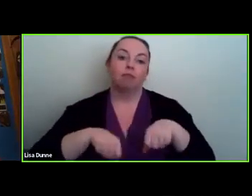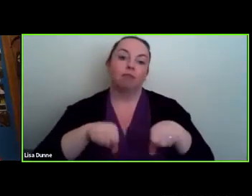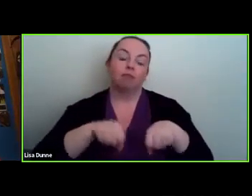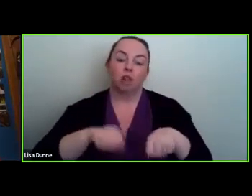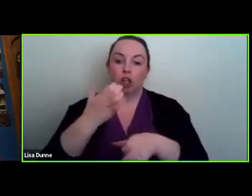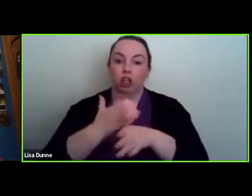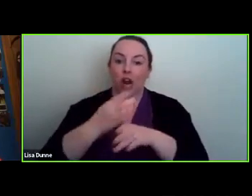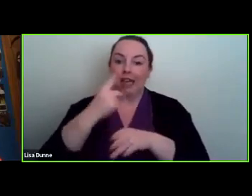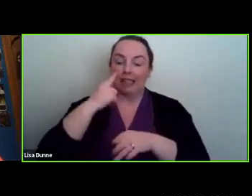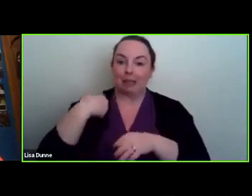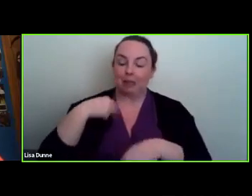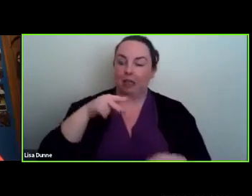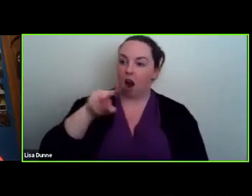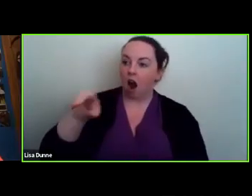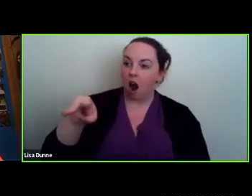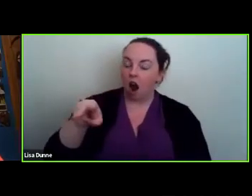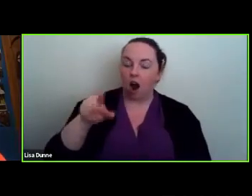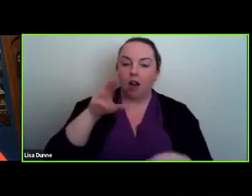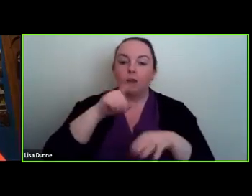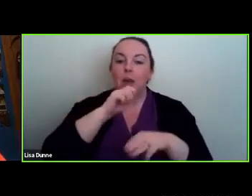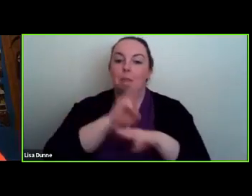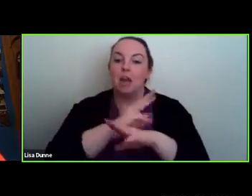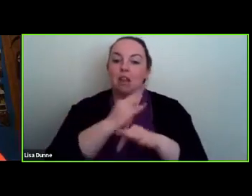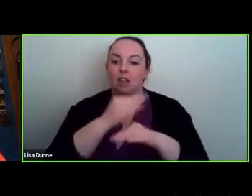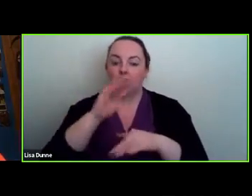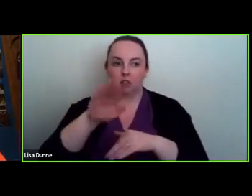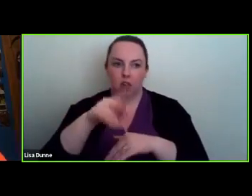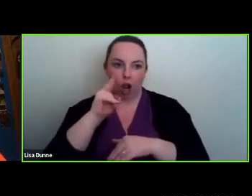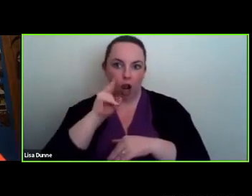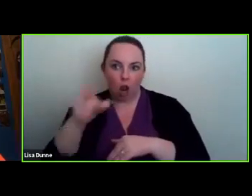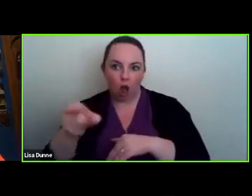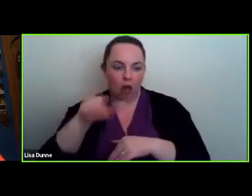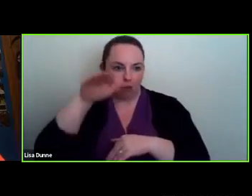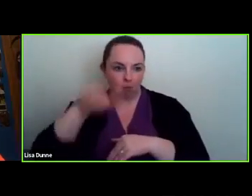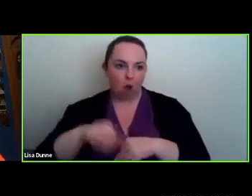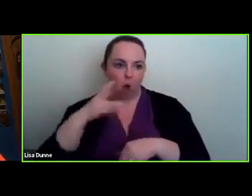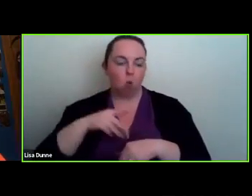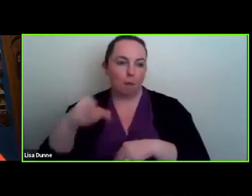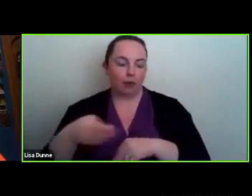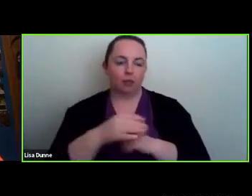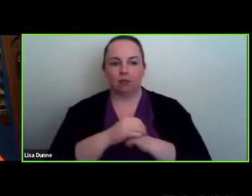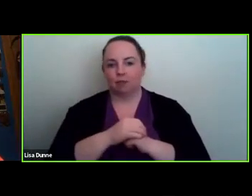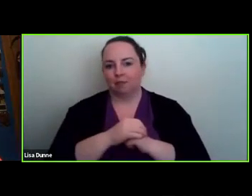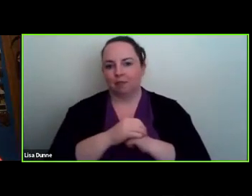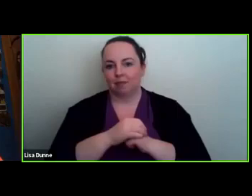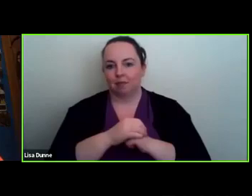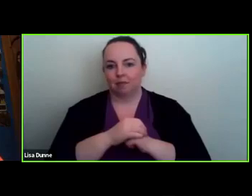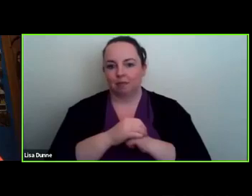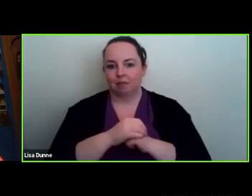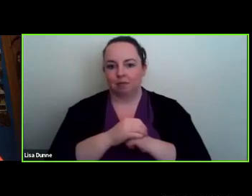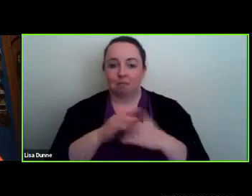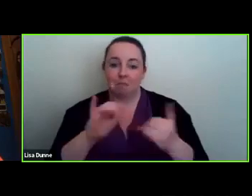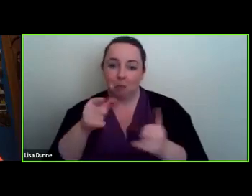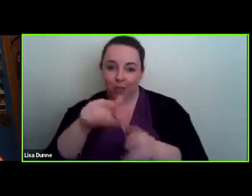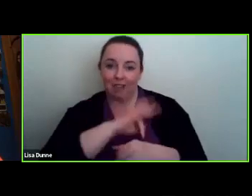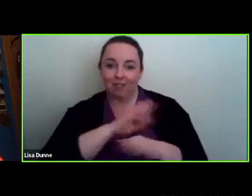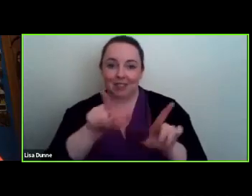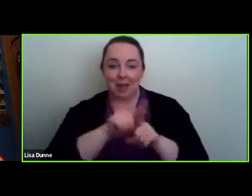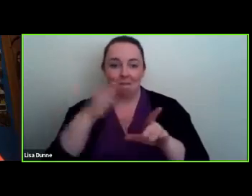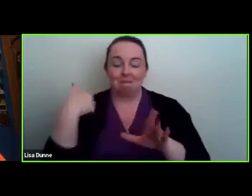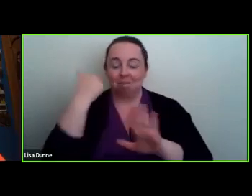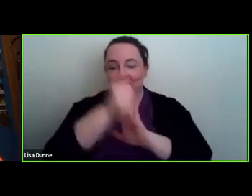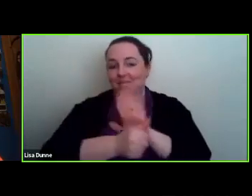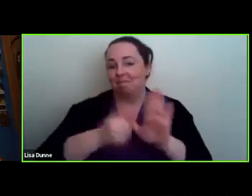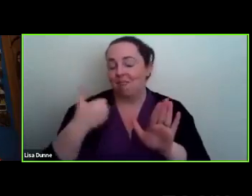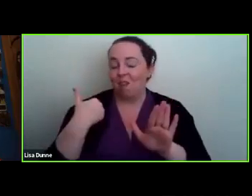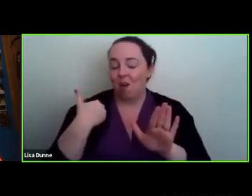will spot me and they will say to a parent or an adult, "Look, there is a little woman." Perhaps you've had an experience like this yourself.